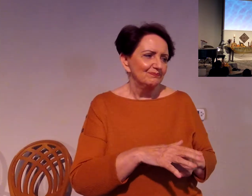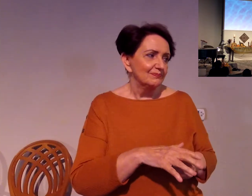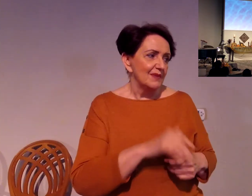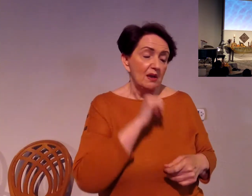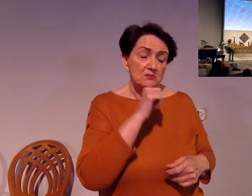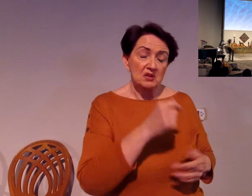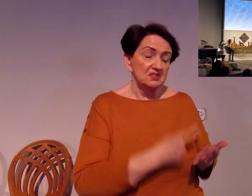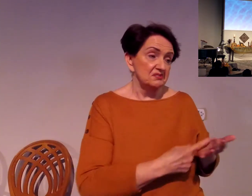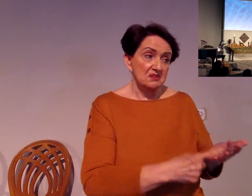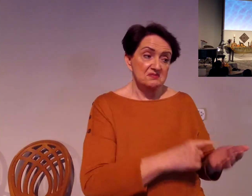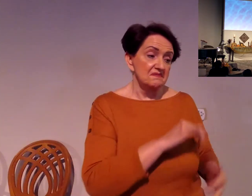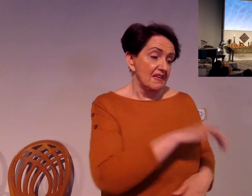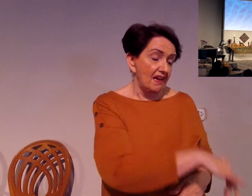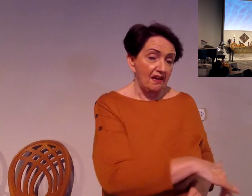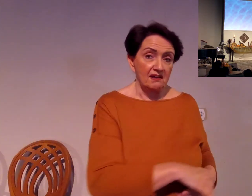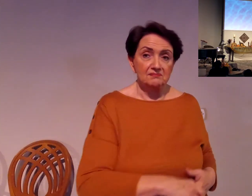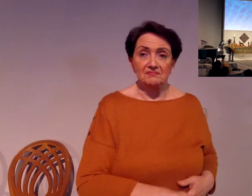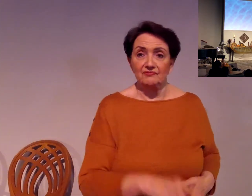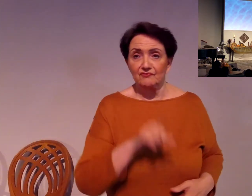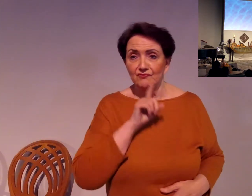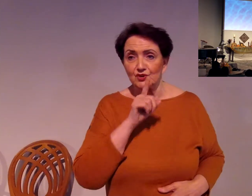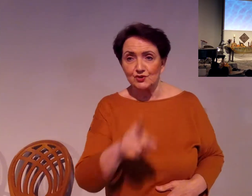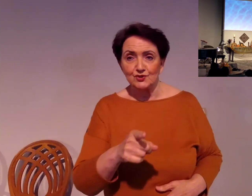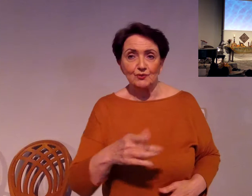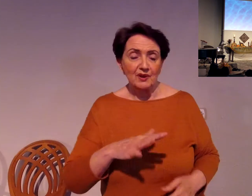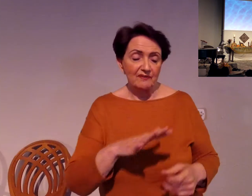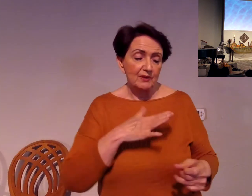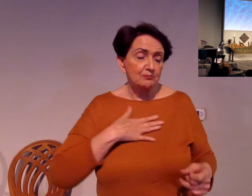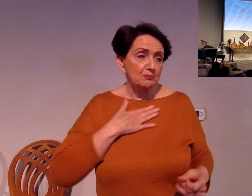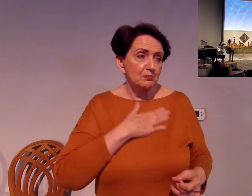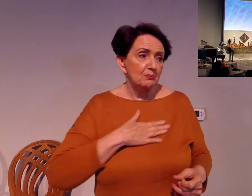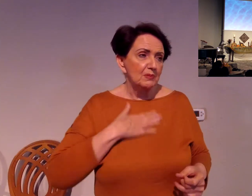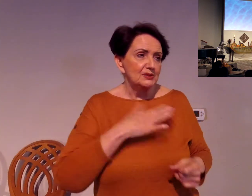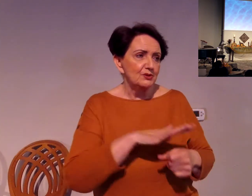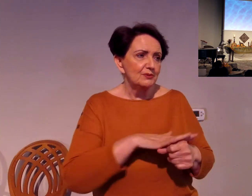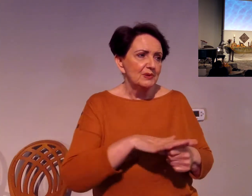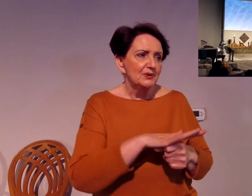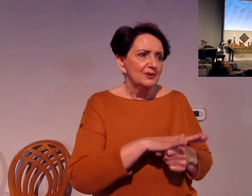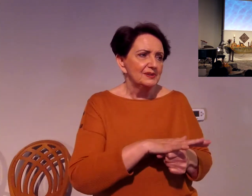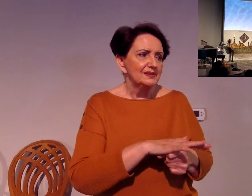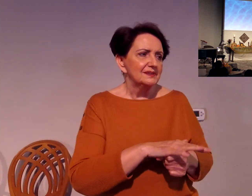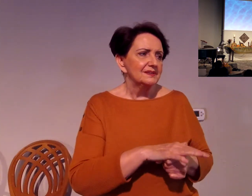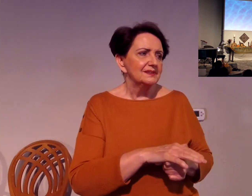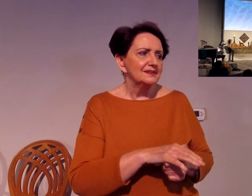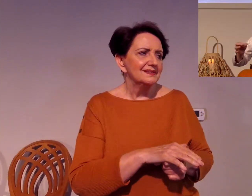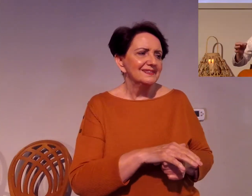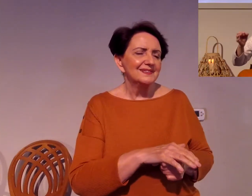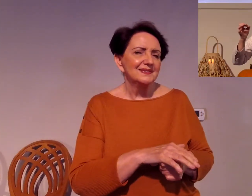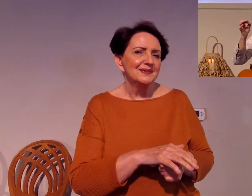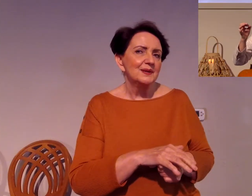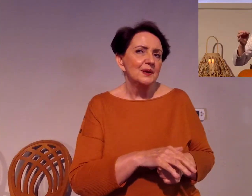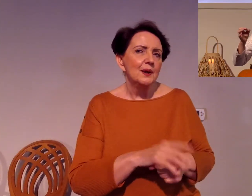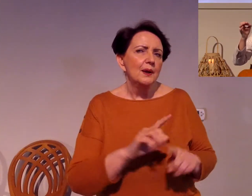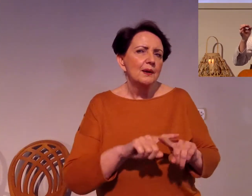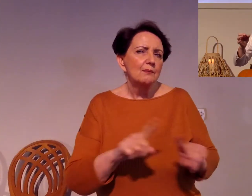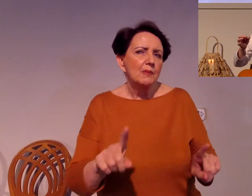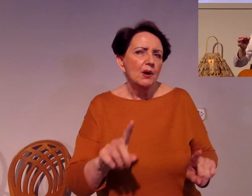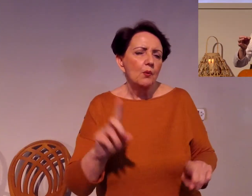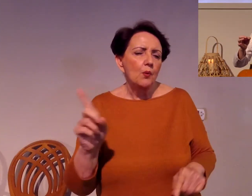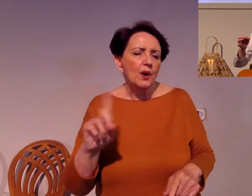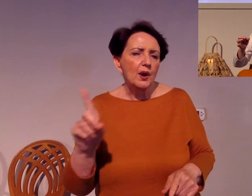I'm reading. Certainly, we've had pleasure points in various places too, but where were